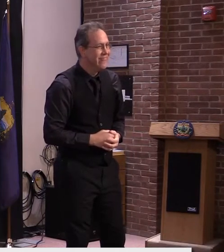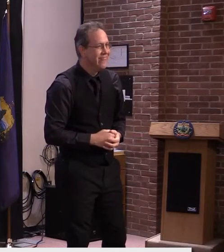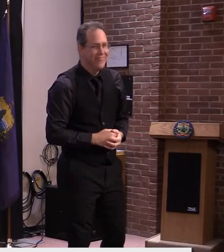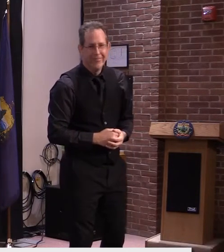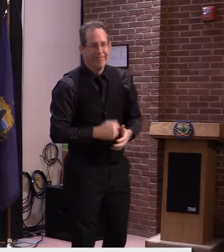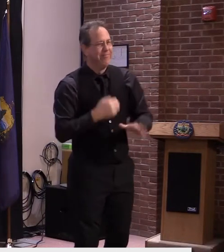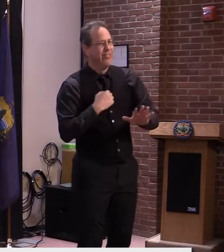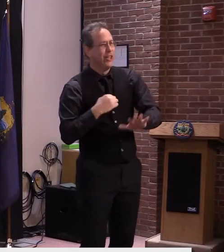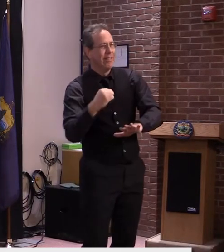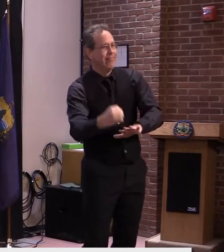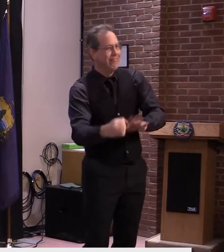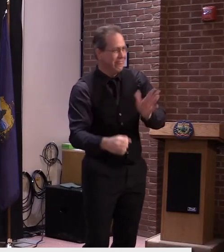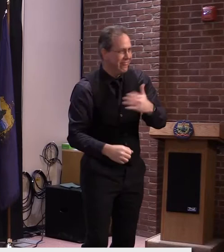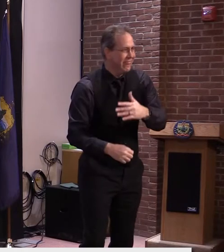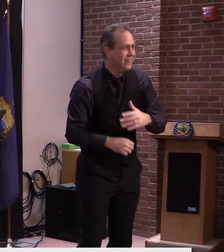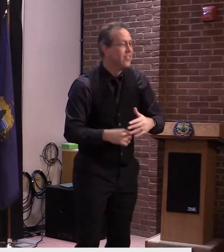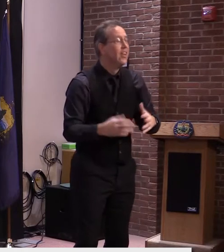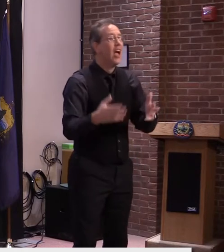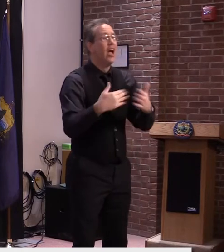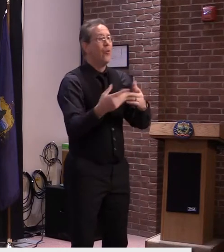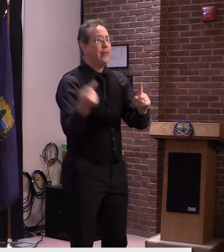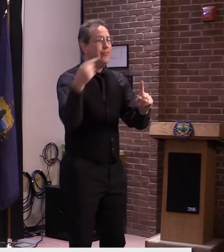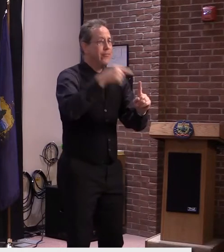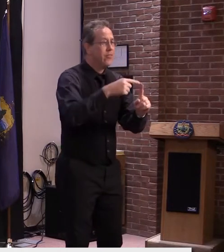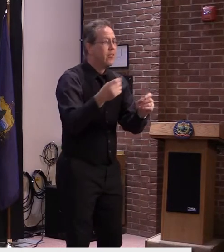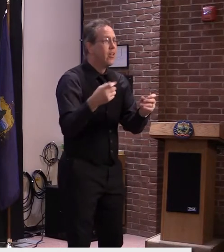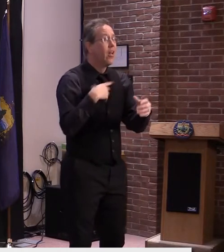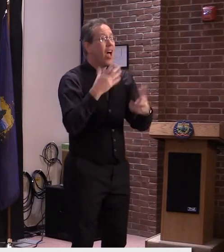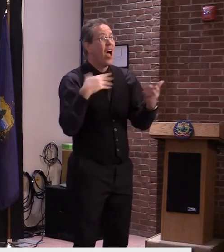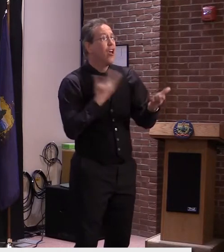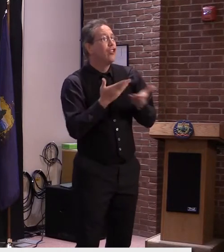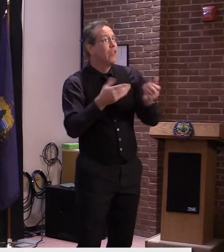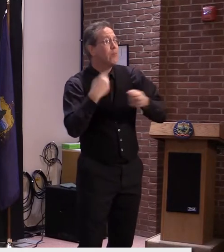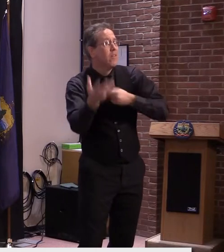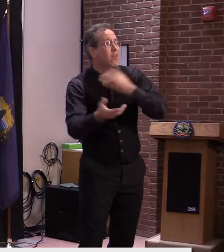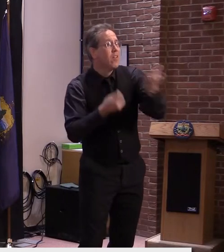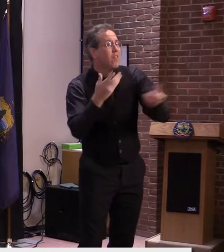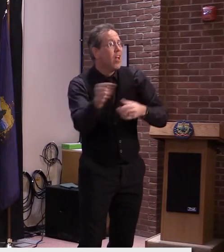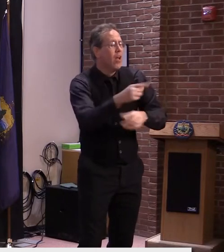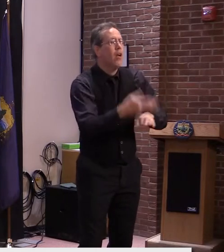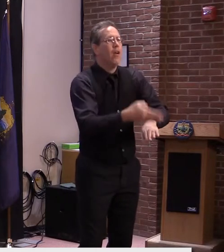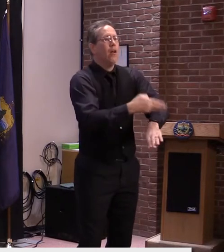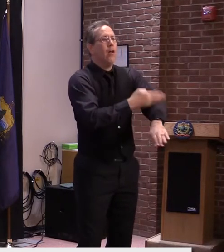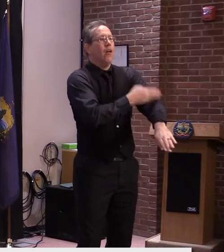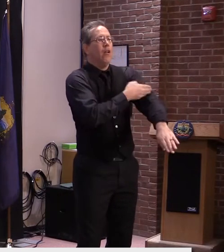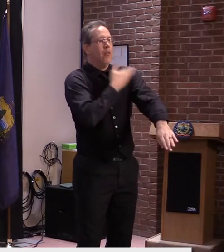These services have increased access to some of our most vulnerable Vermonters.